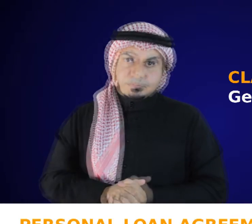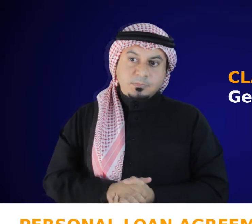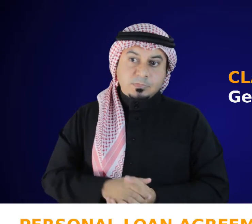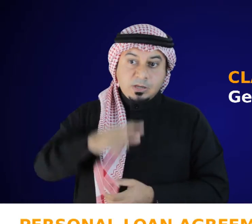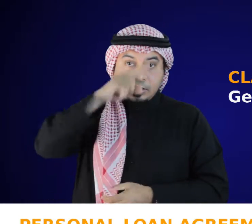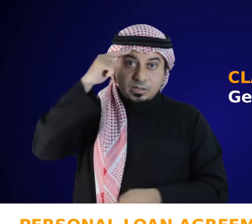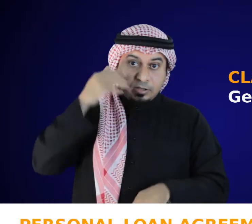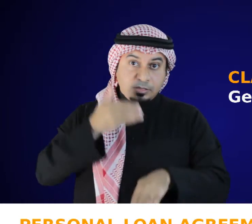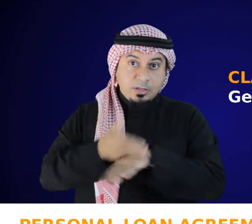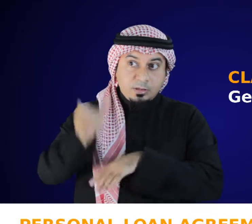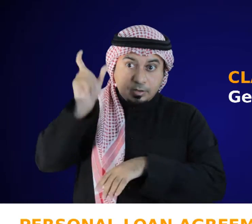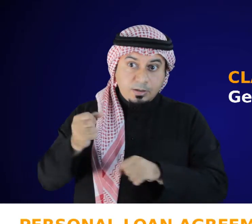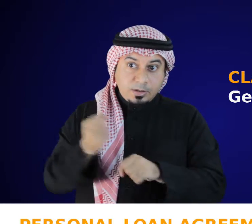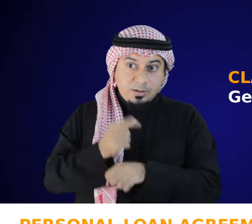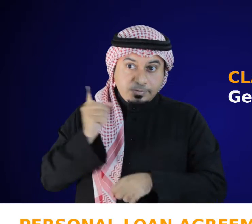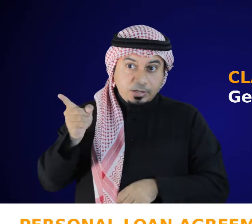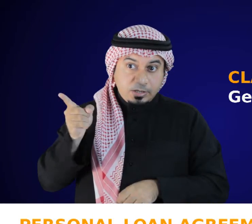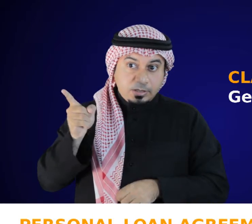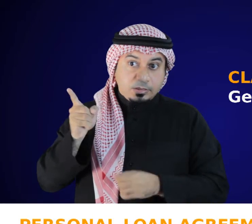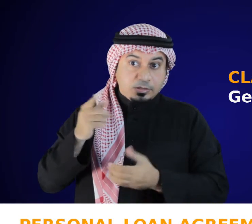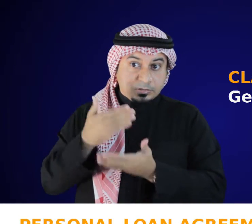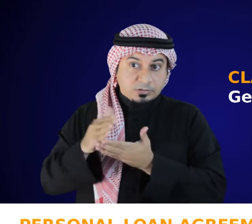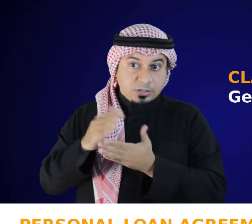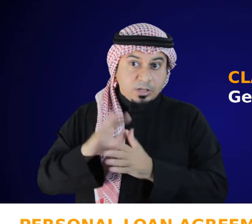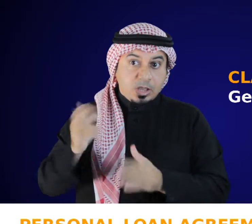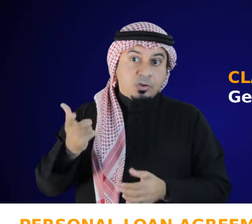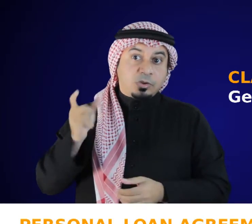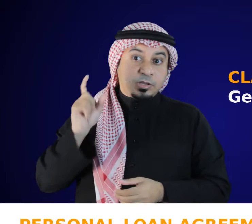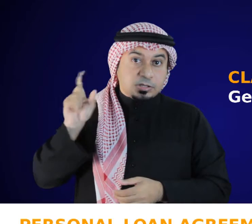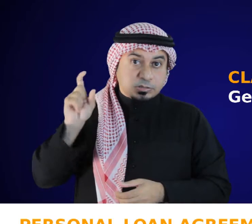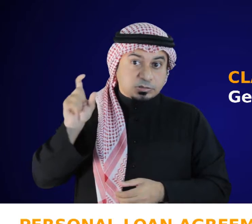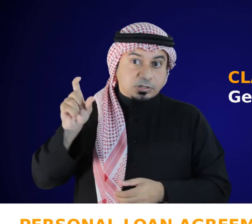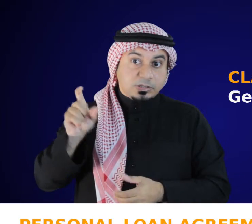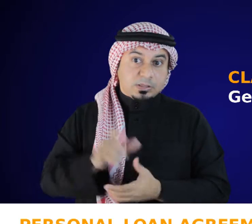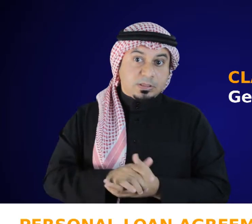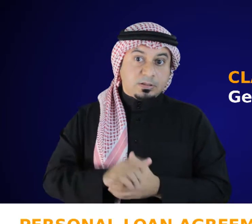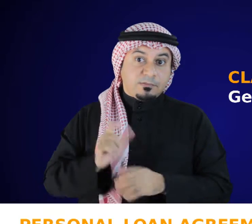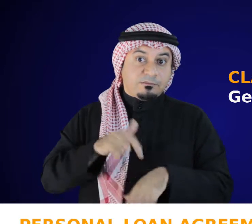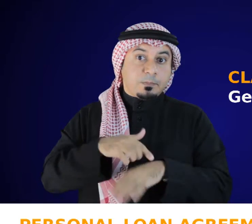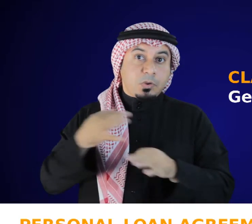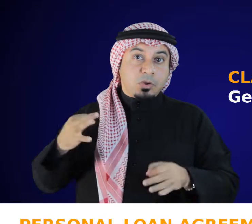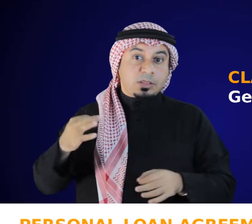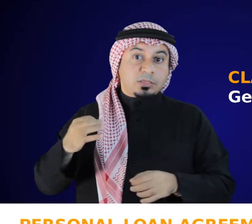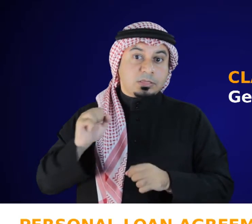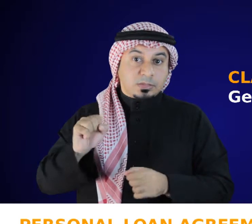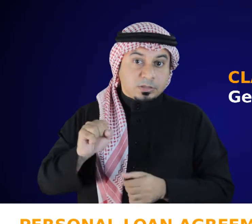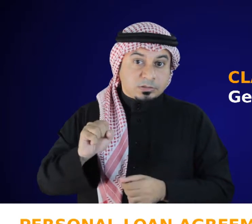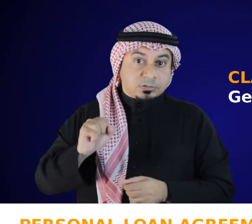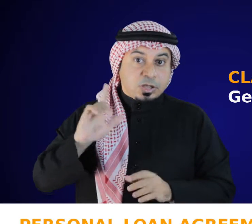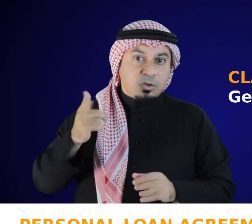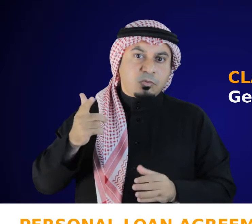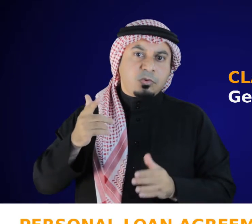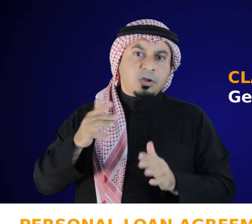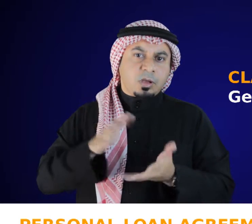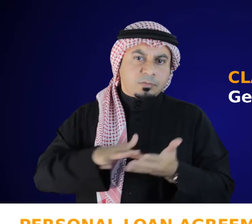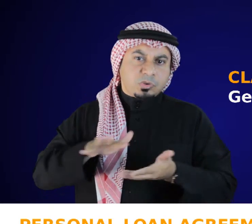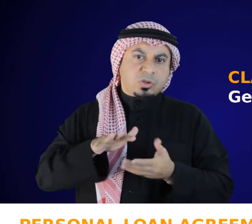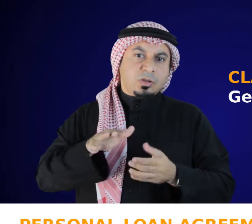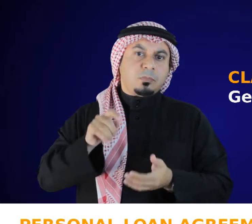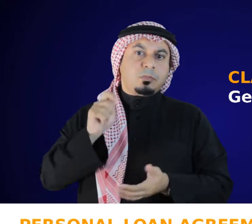8. In case of delay on part of the client to repay any of the installments on its due dates, or client's violation or